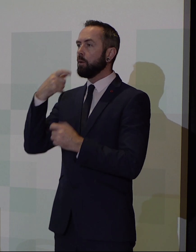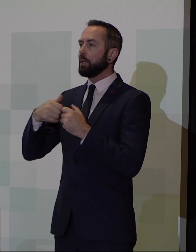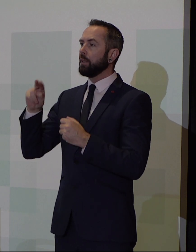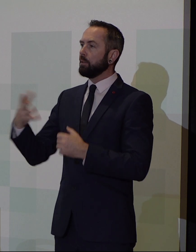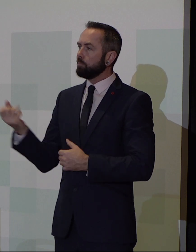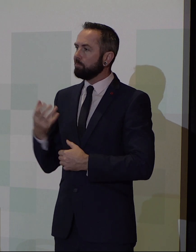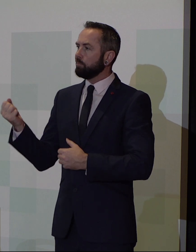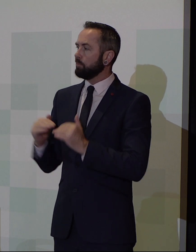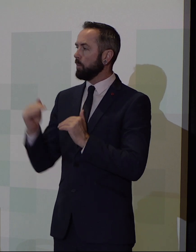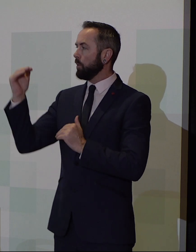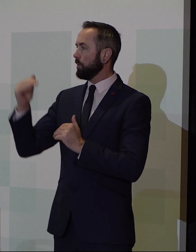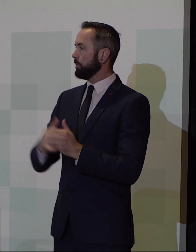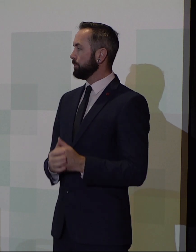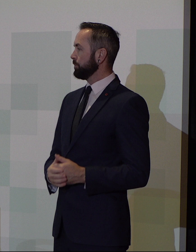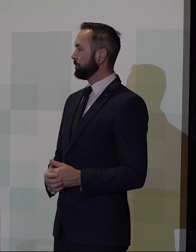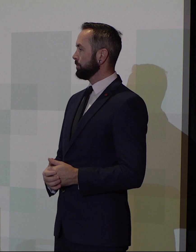more.